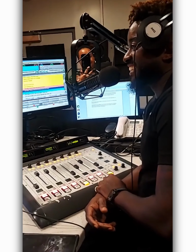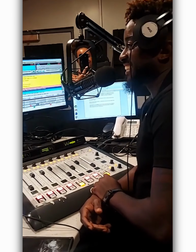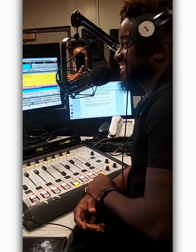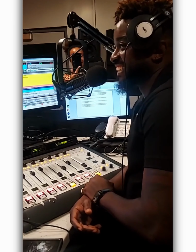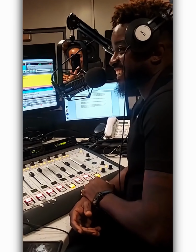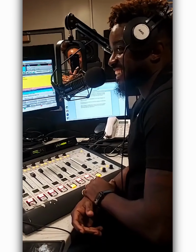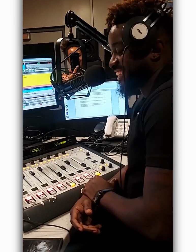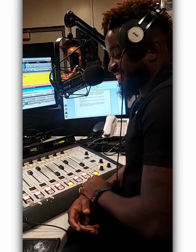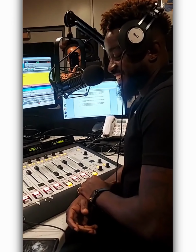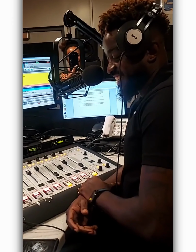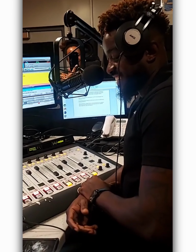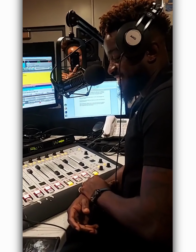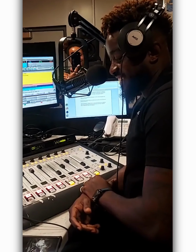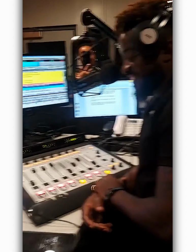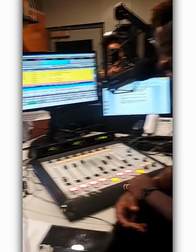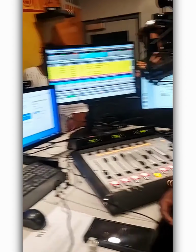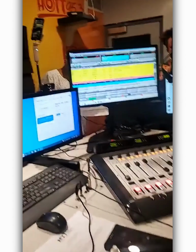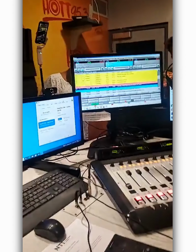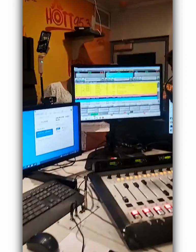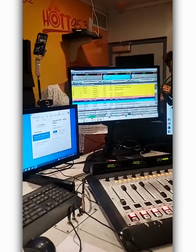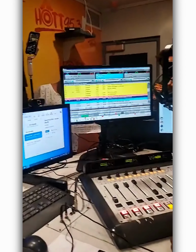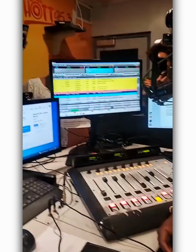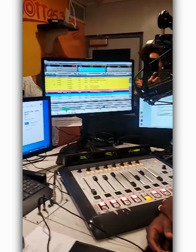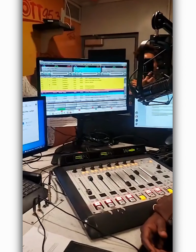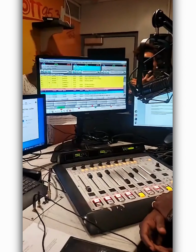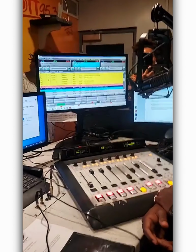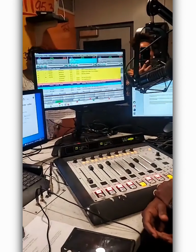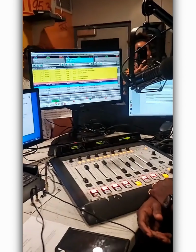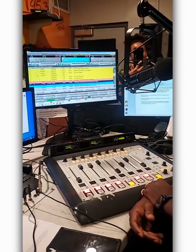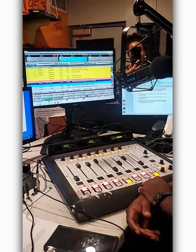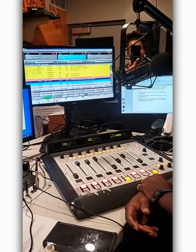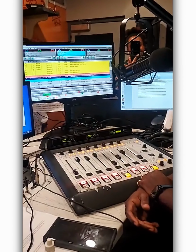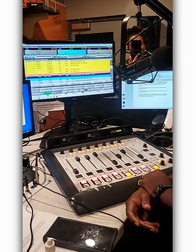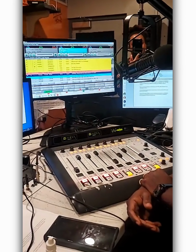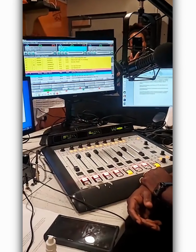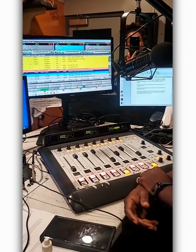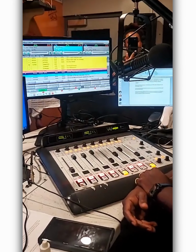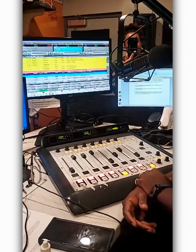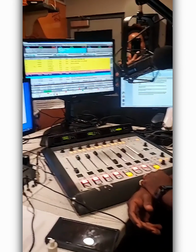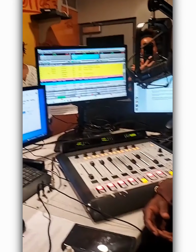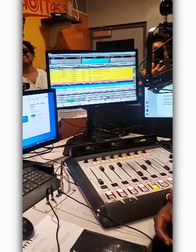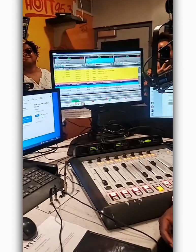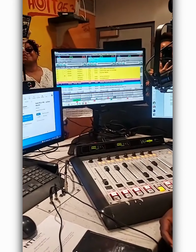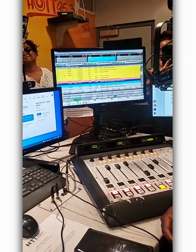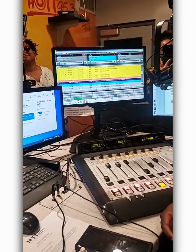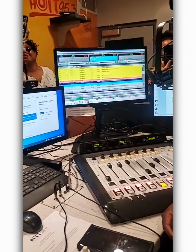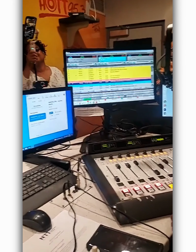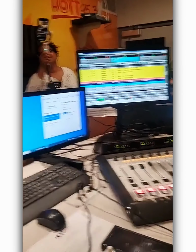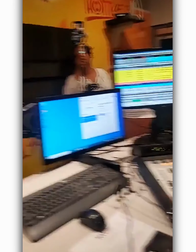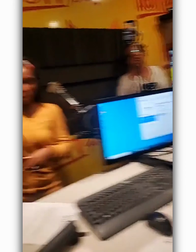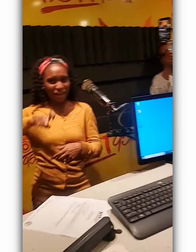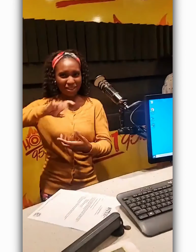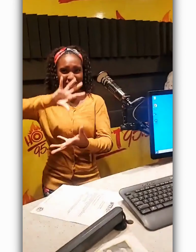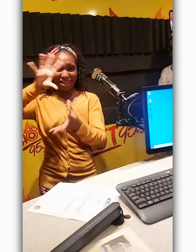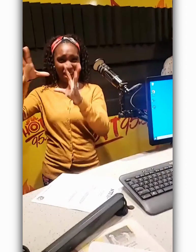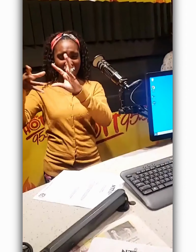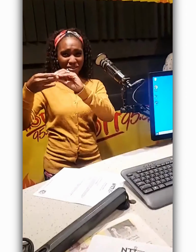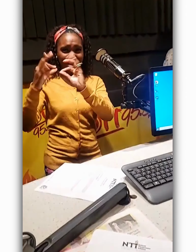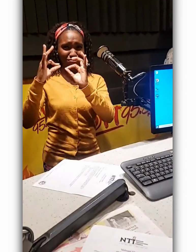But me know, especially going on tour, I'd be like, everything gotta be intact. Yeah, You understand me, perfect. NTI?